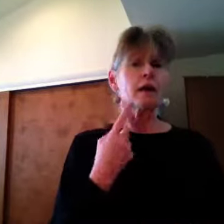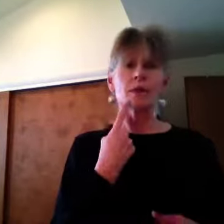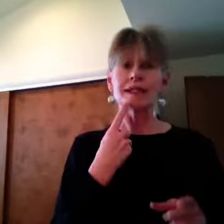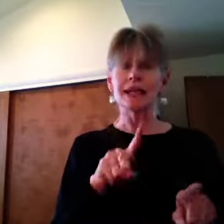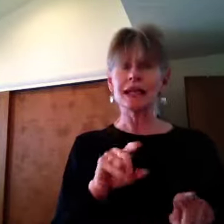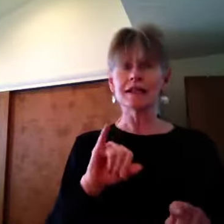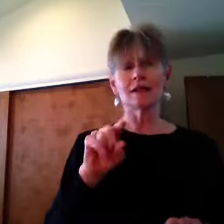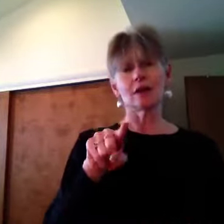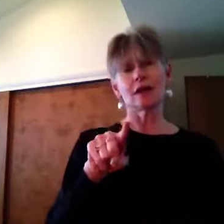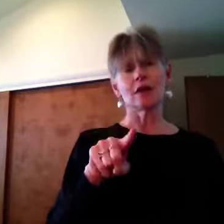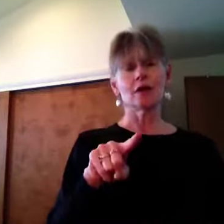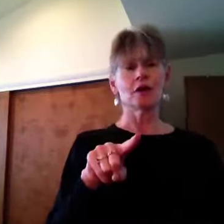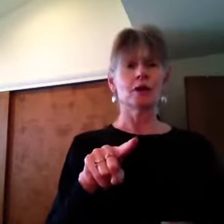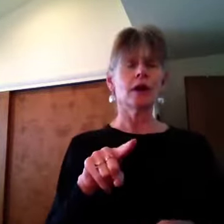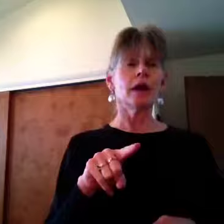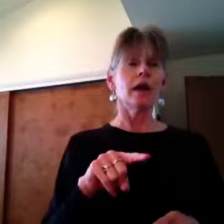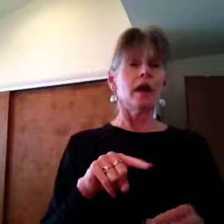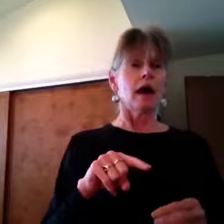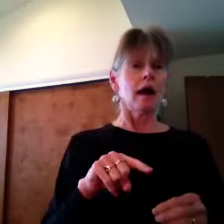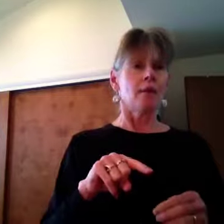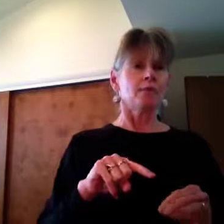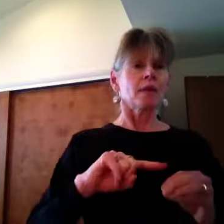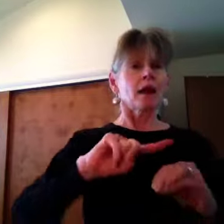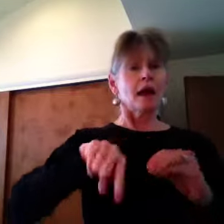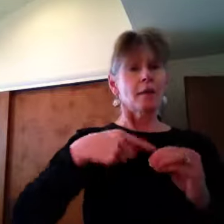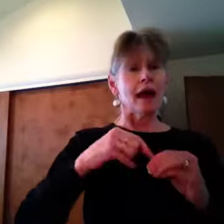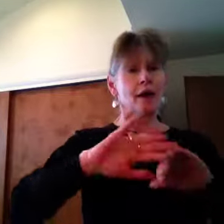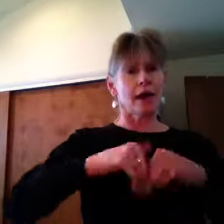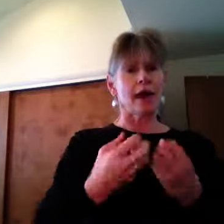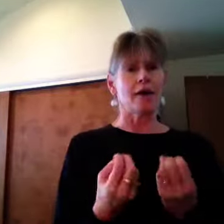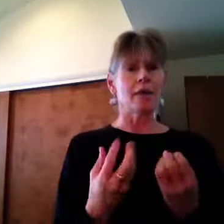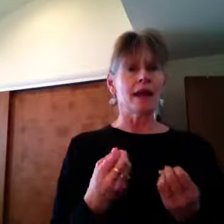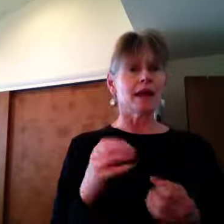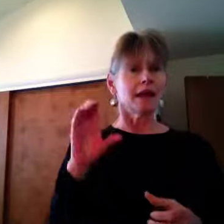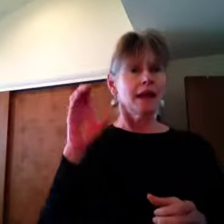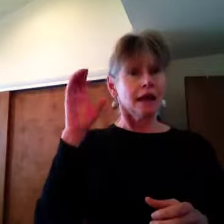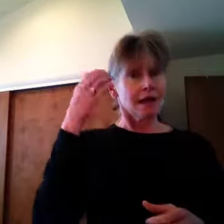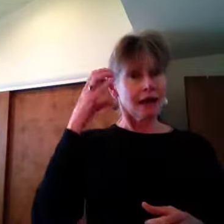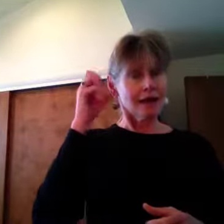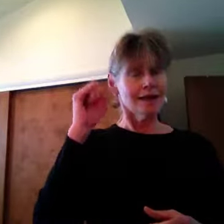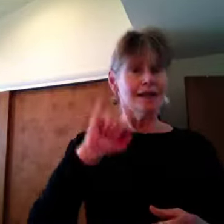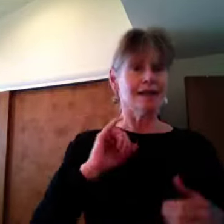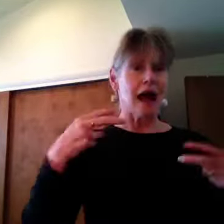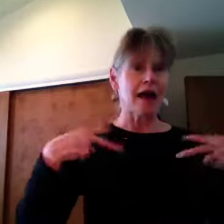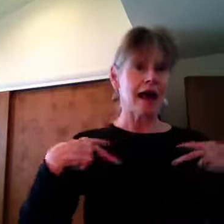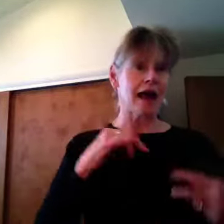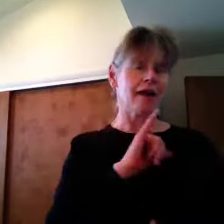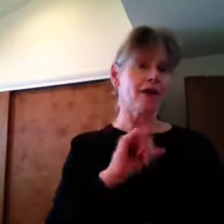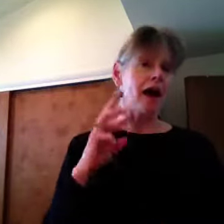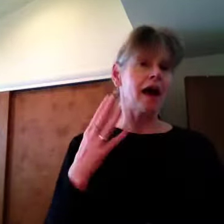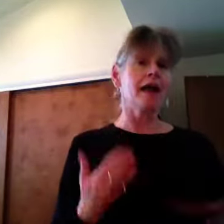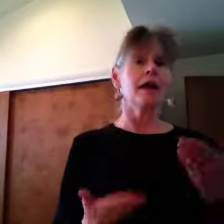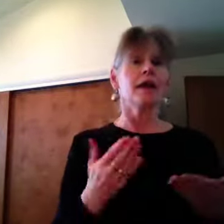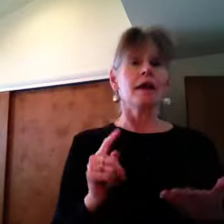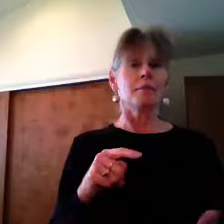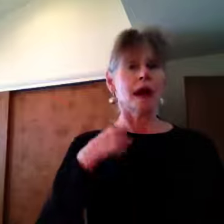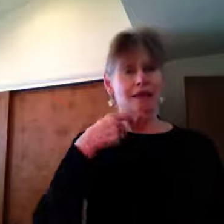was answering you about how many cousins I might